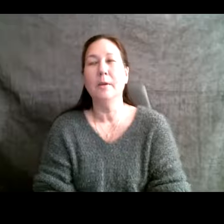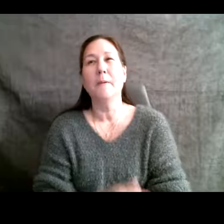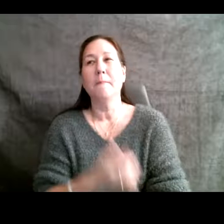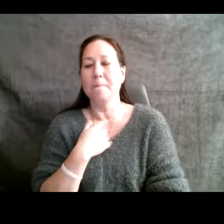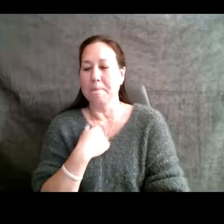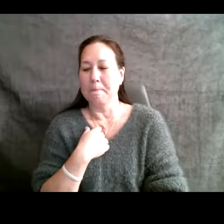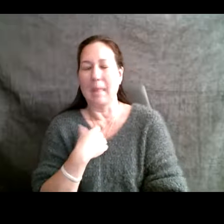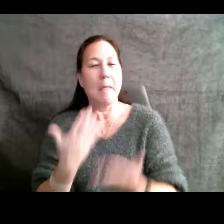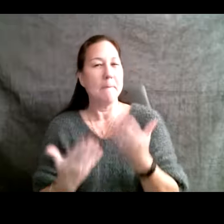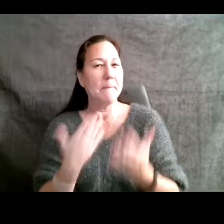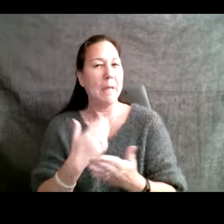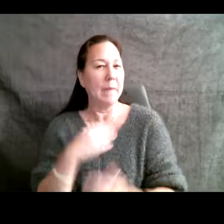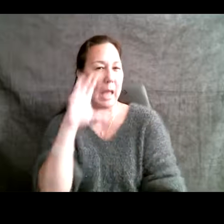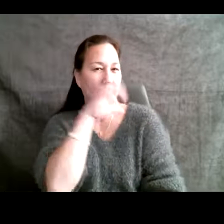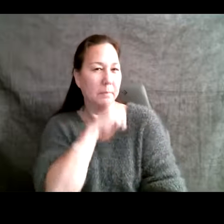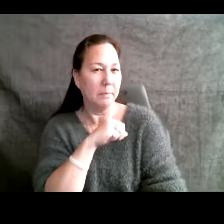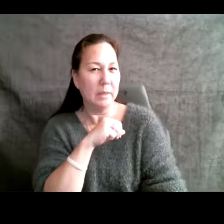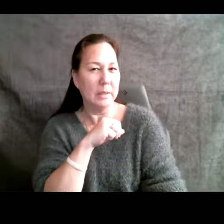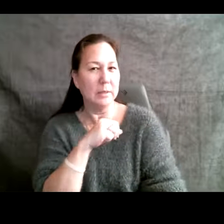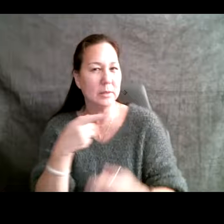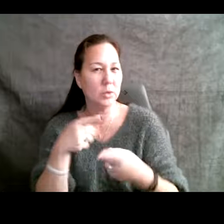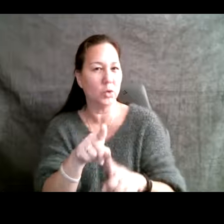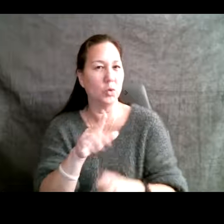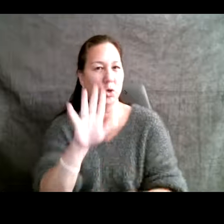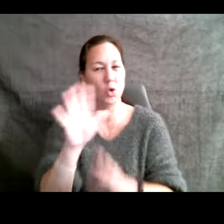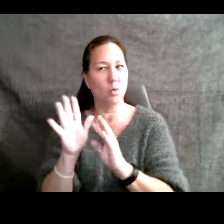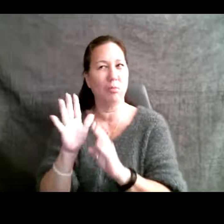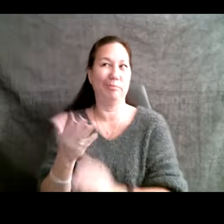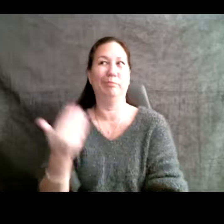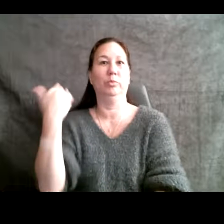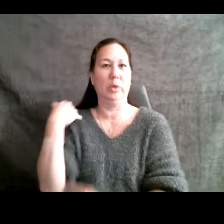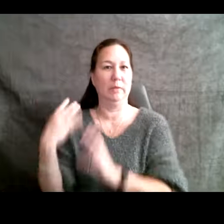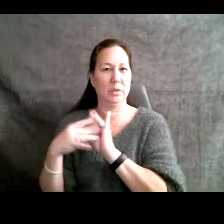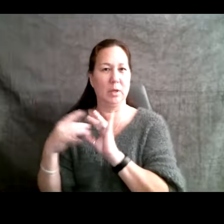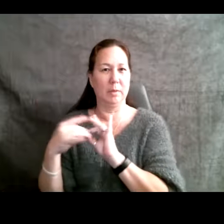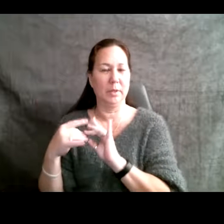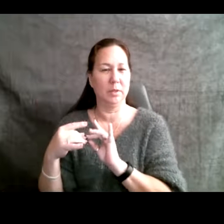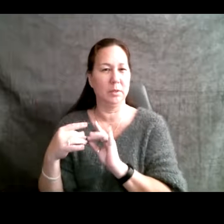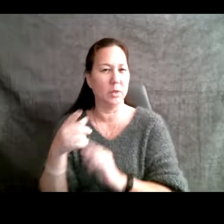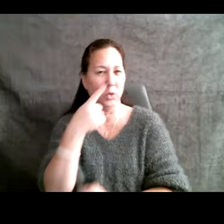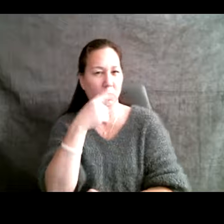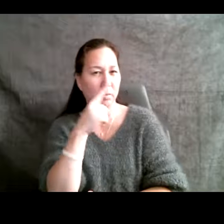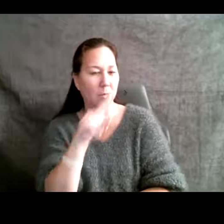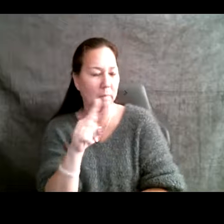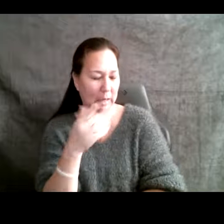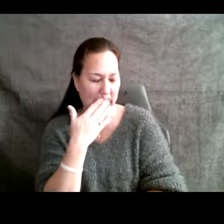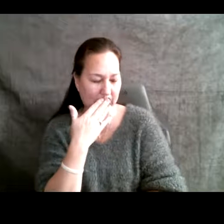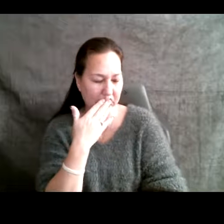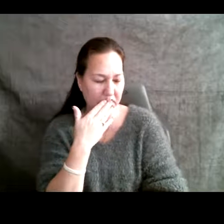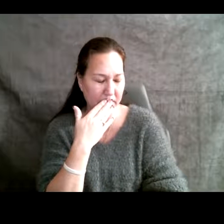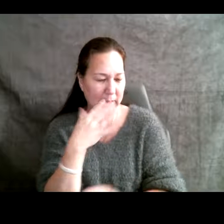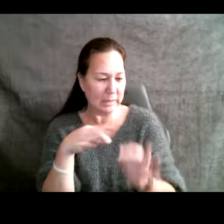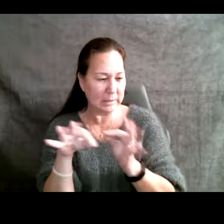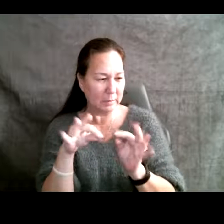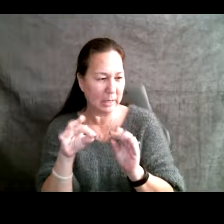maybe I missed this in your previous comments, but just can you clarify like where